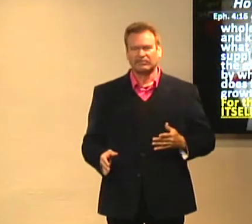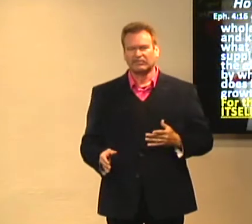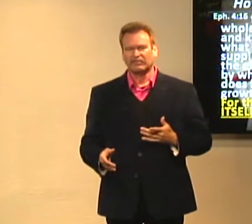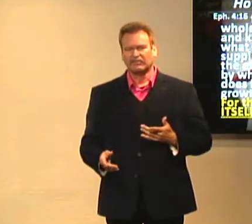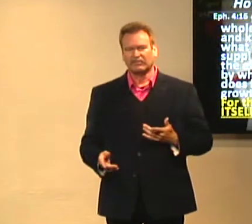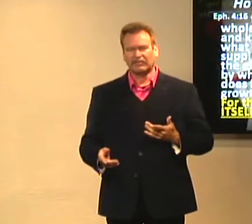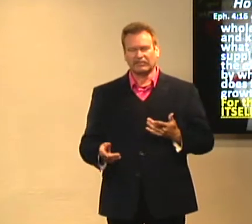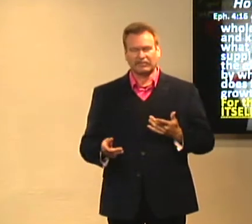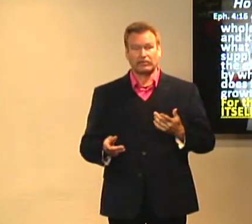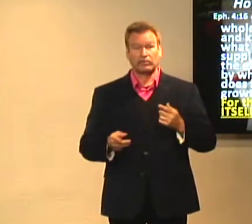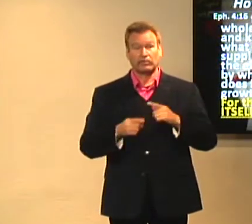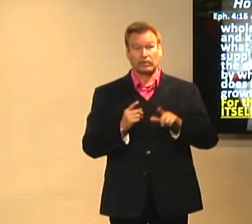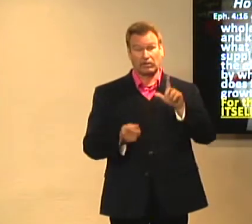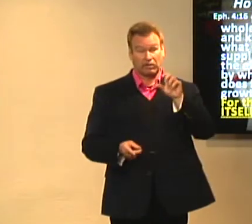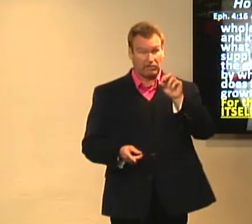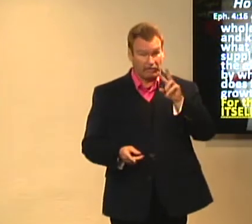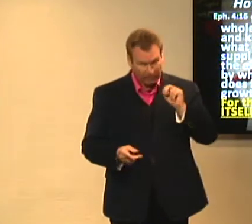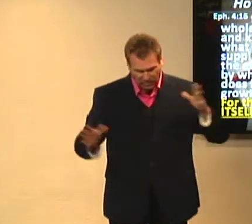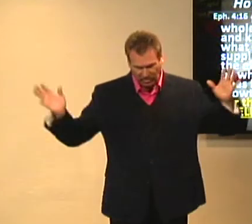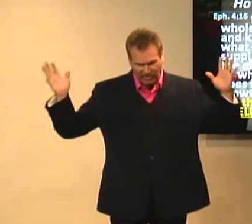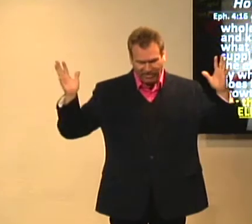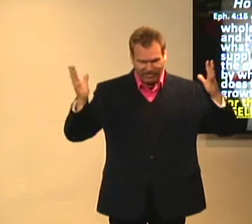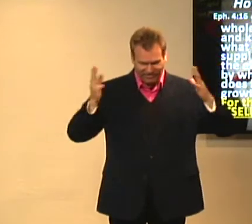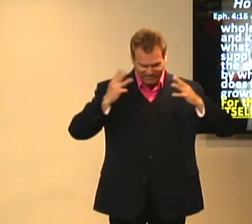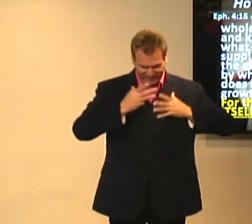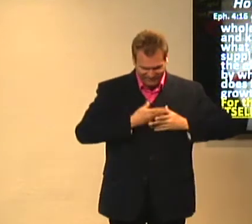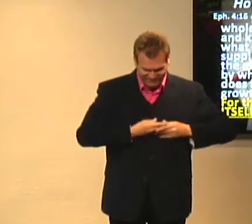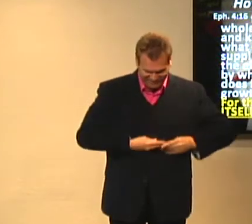and at each other's throats. But through love,